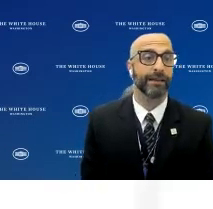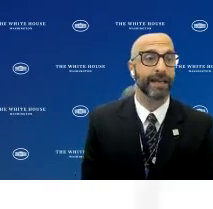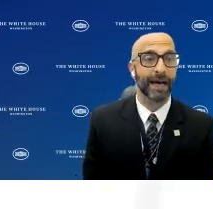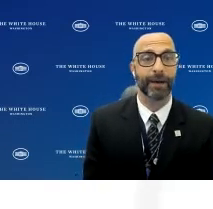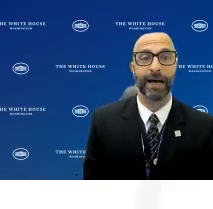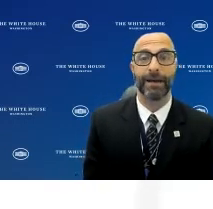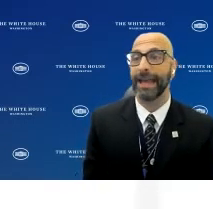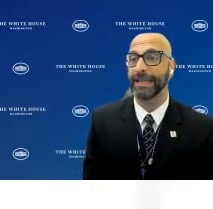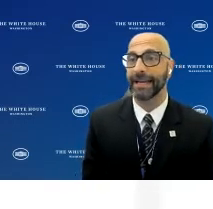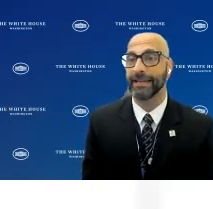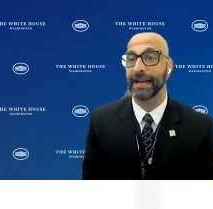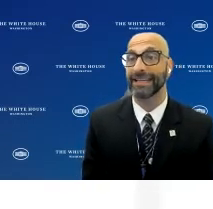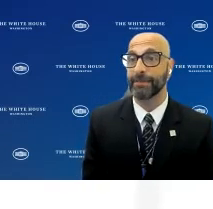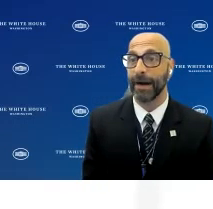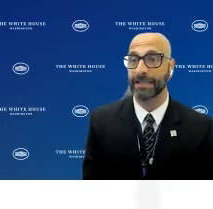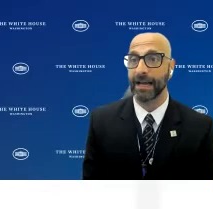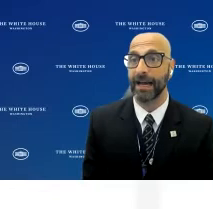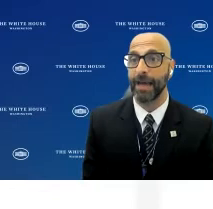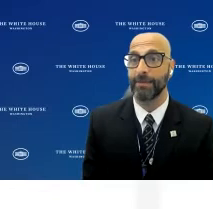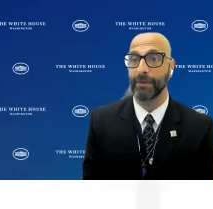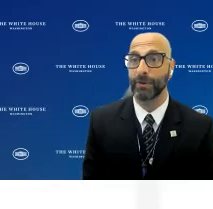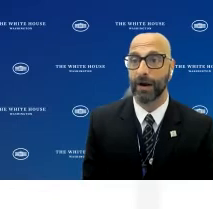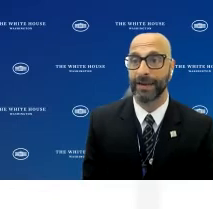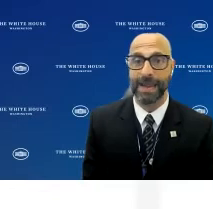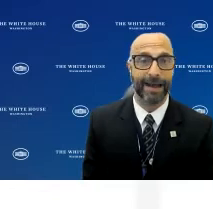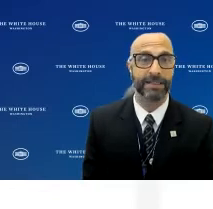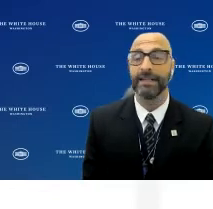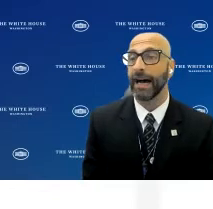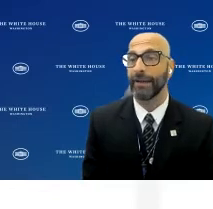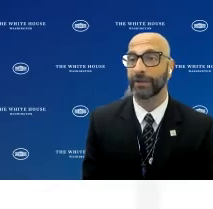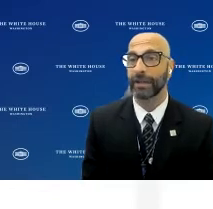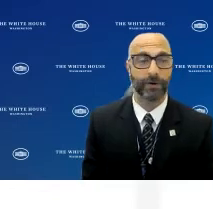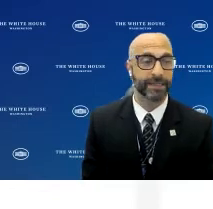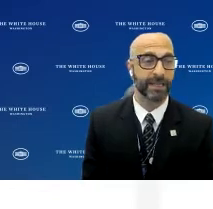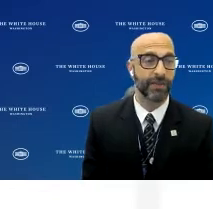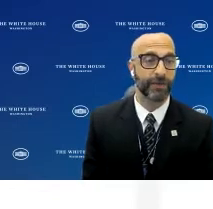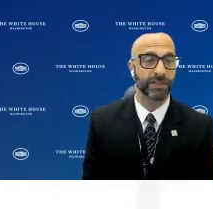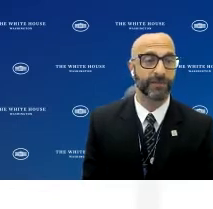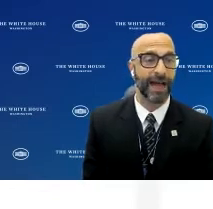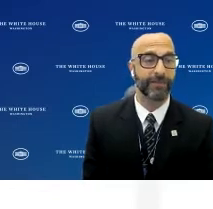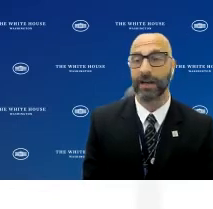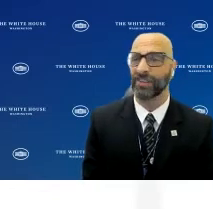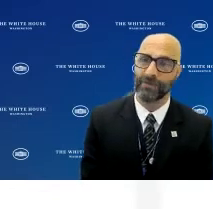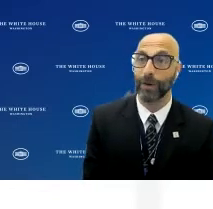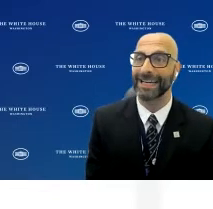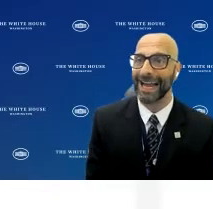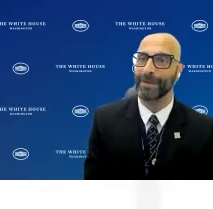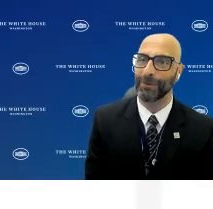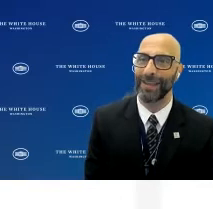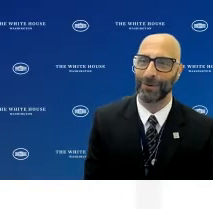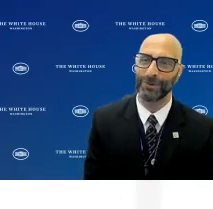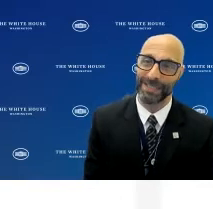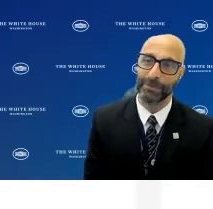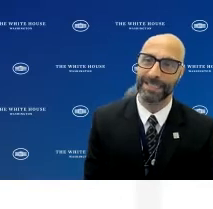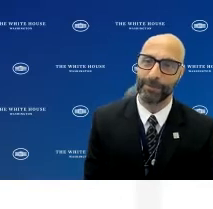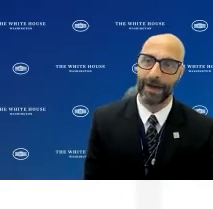I also want to lift up the TPOXX MMWR that came out that really focuses on the first